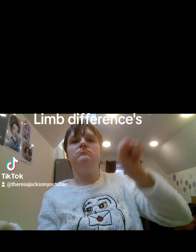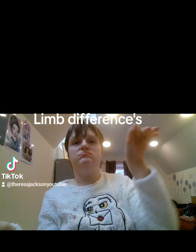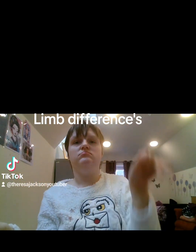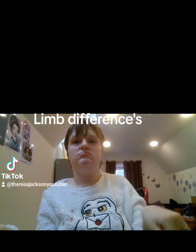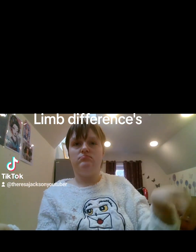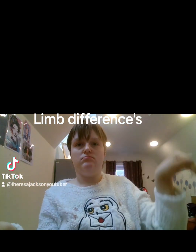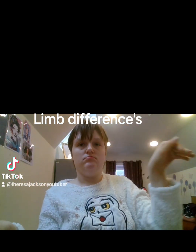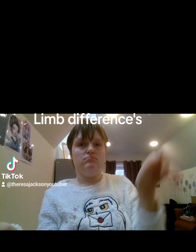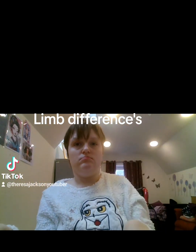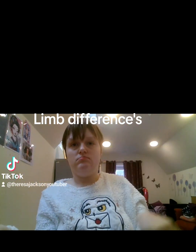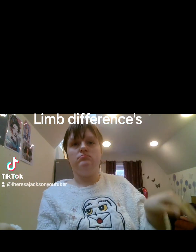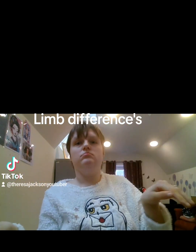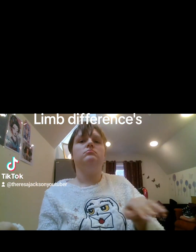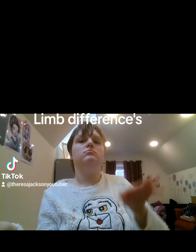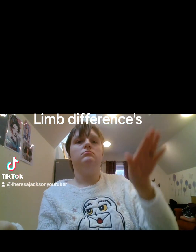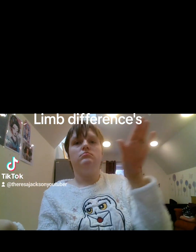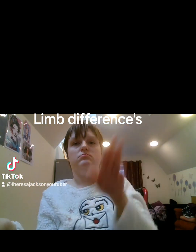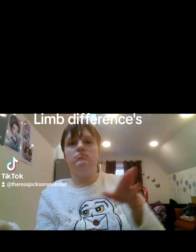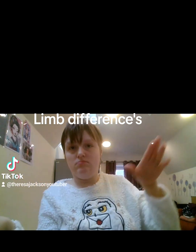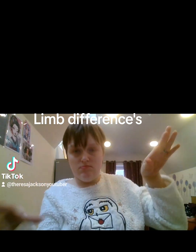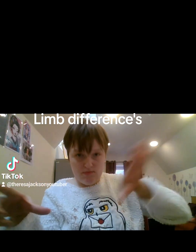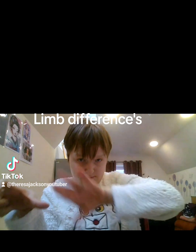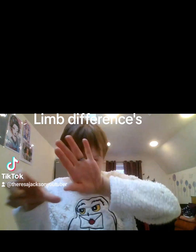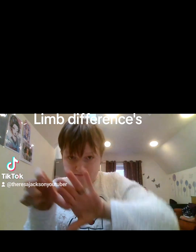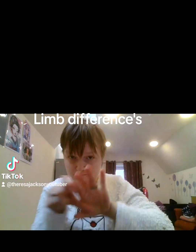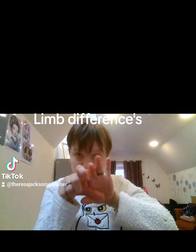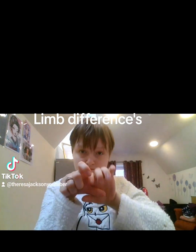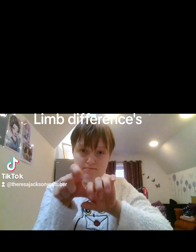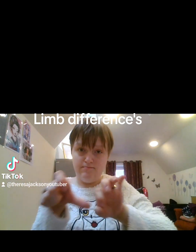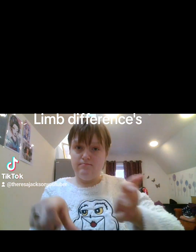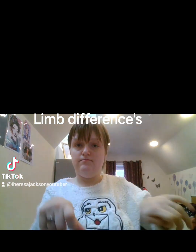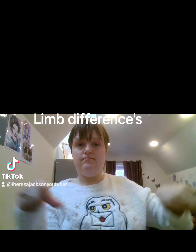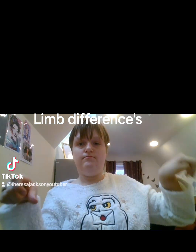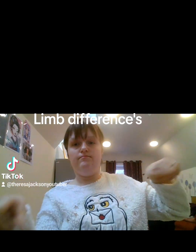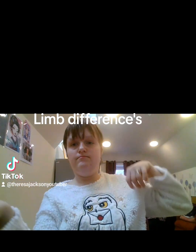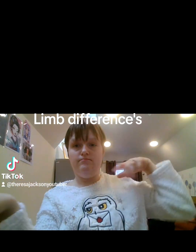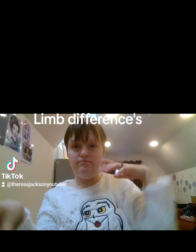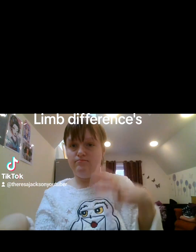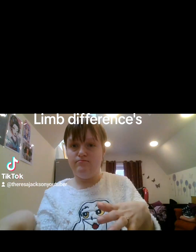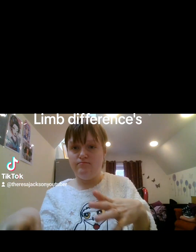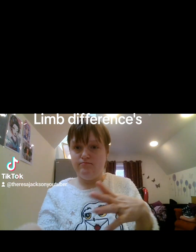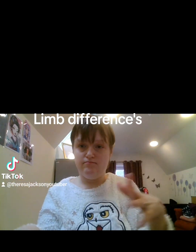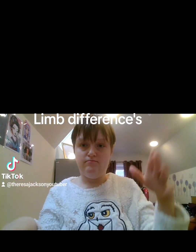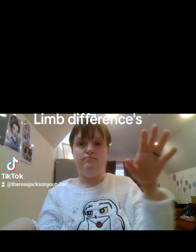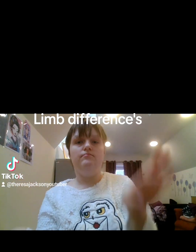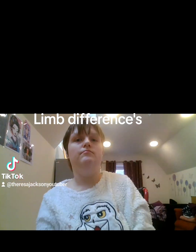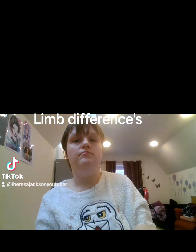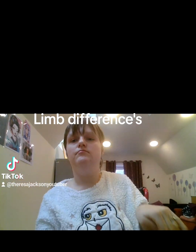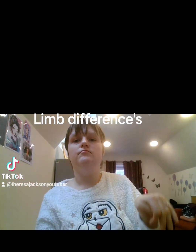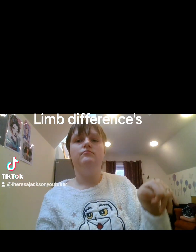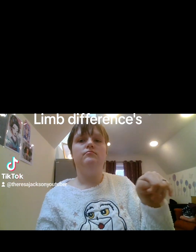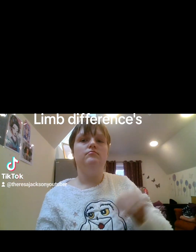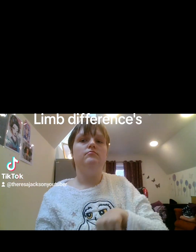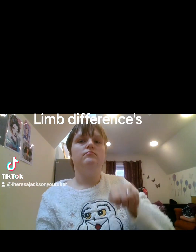community. Connecting with others who share similar experiences can be incredibly